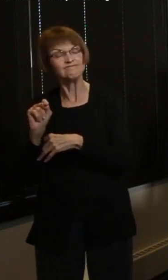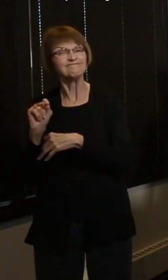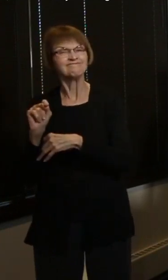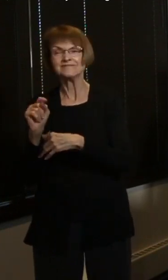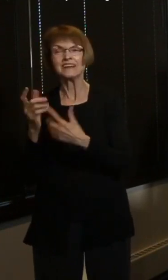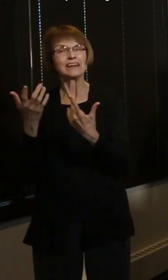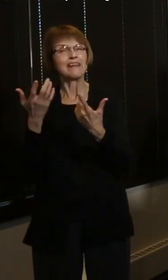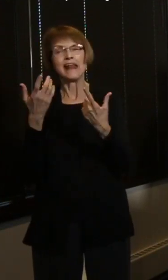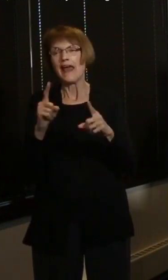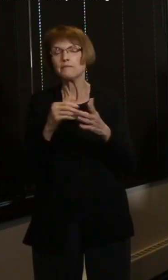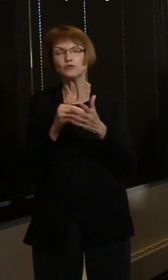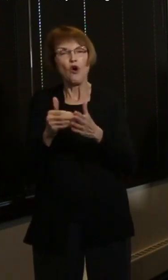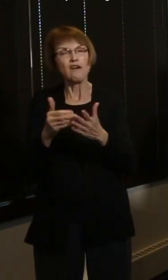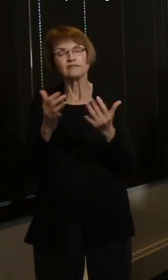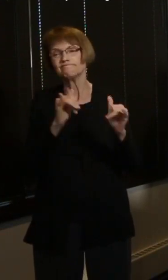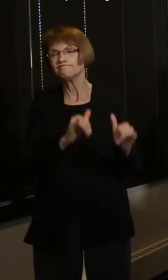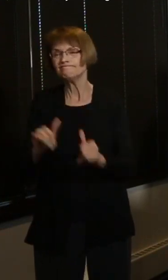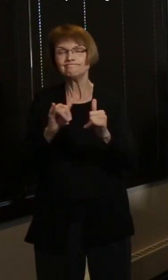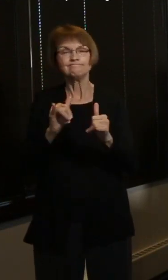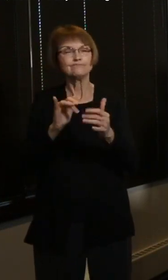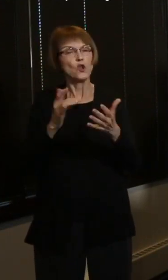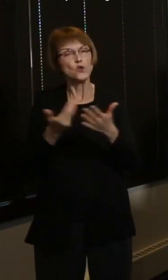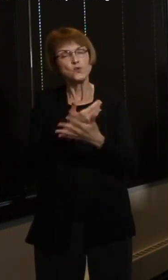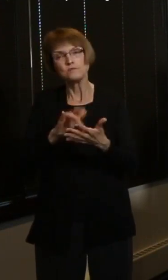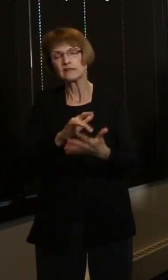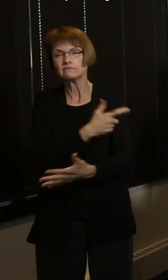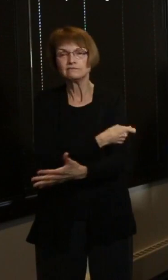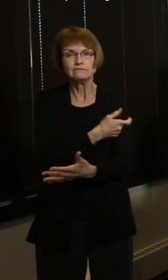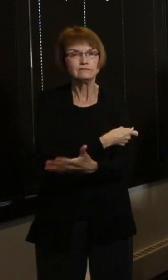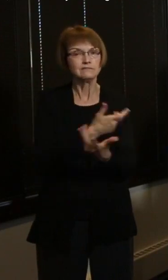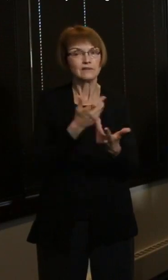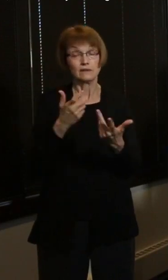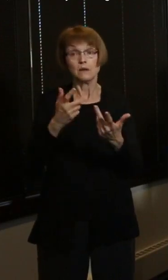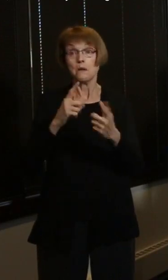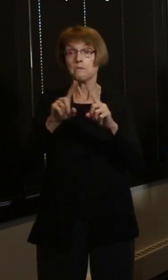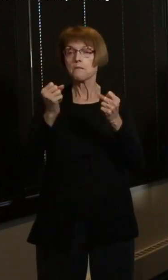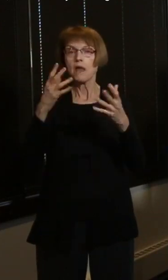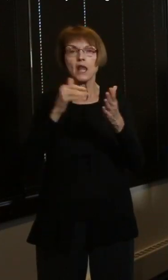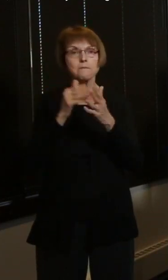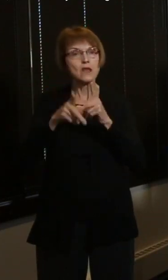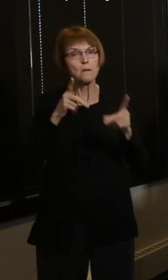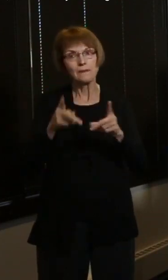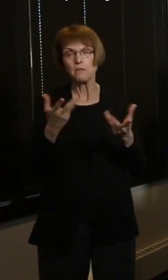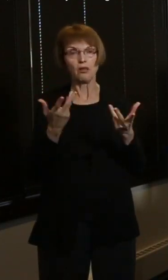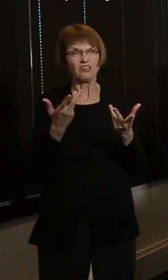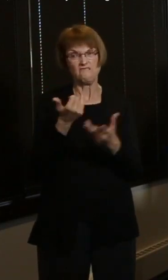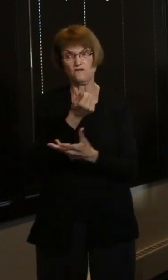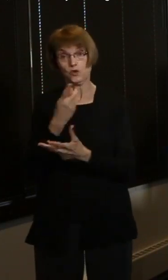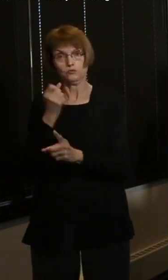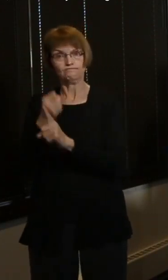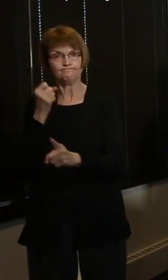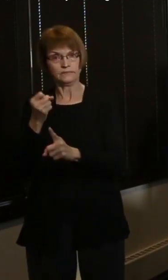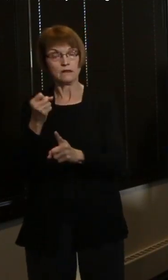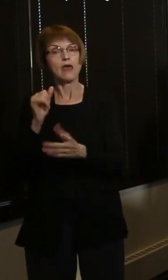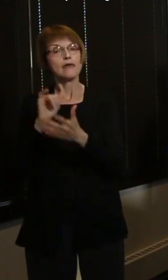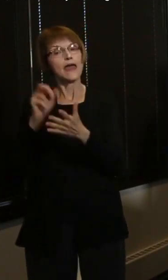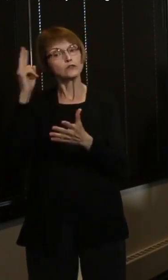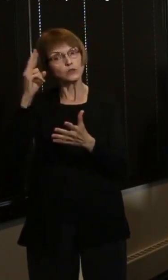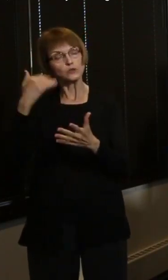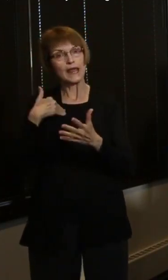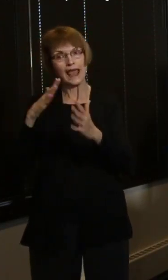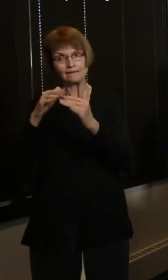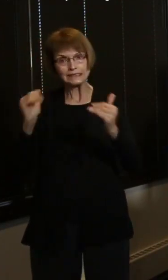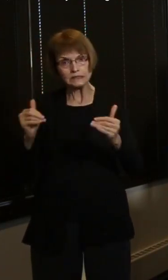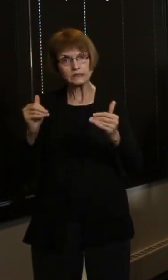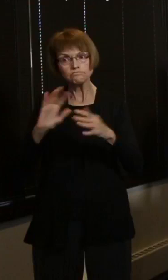medications delivered to over millions of people. But that's why we have these reporting systems, so that regulators can take